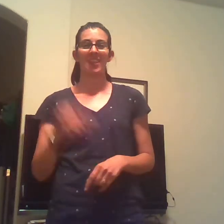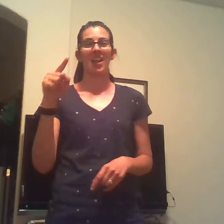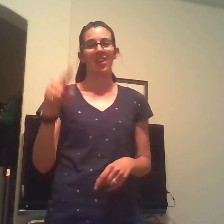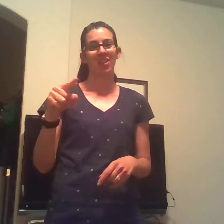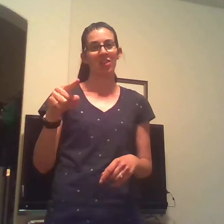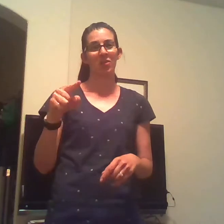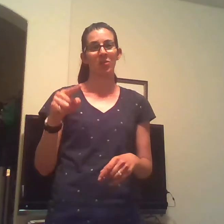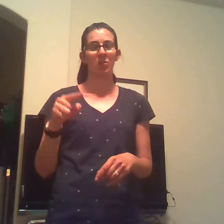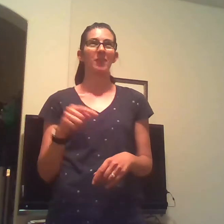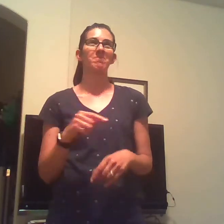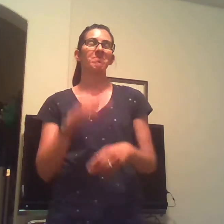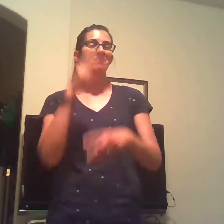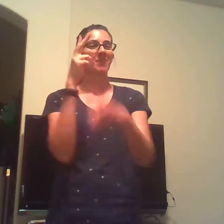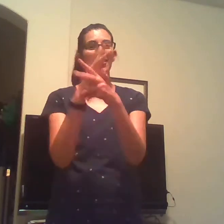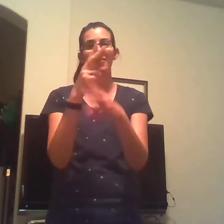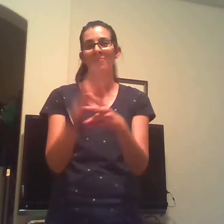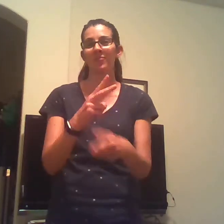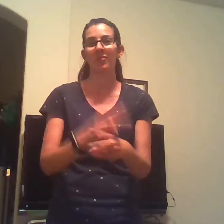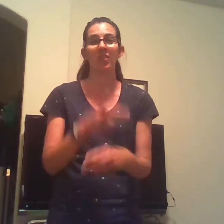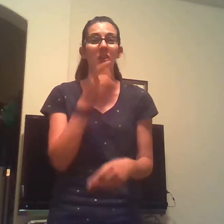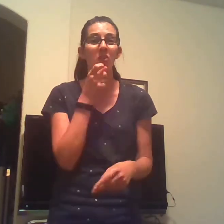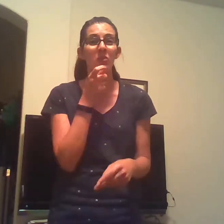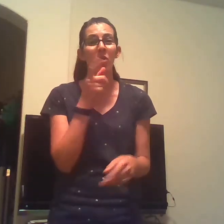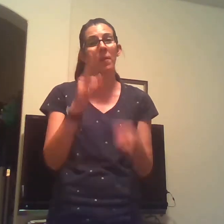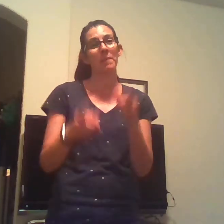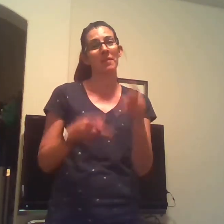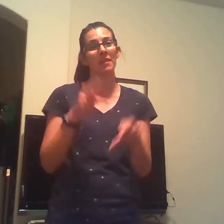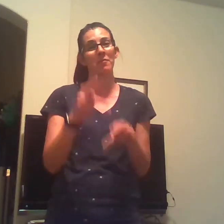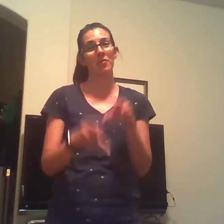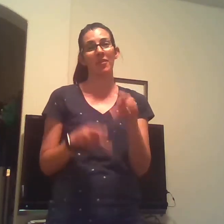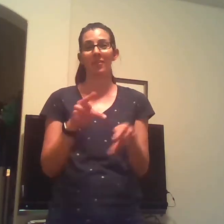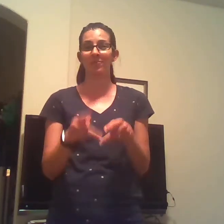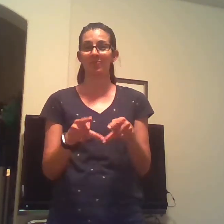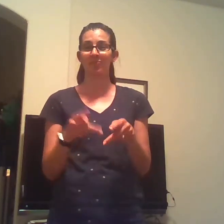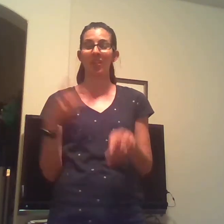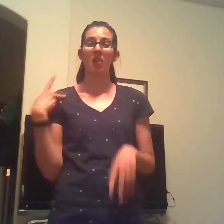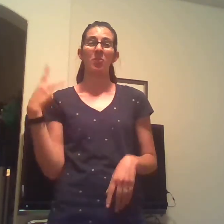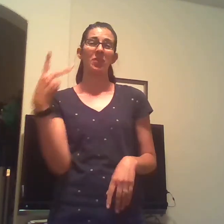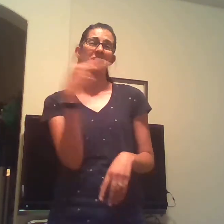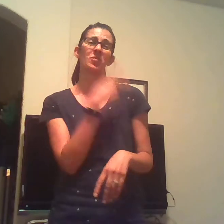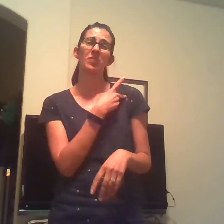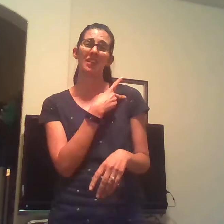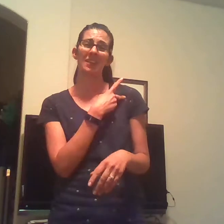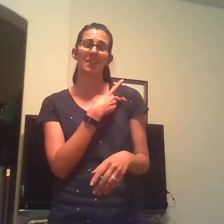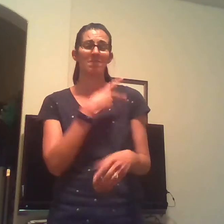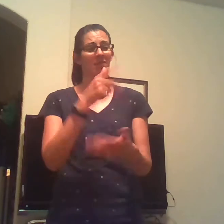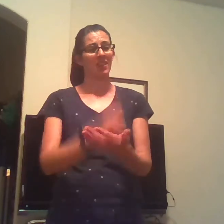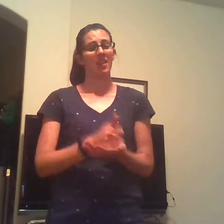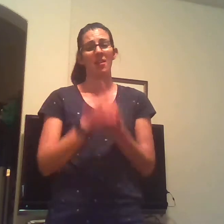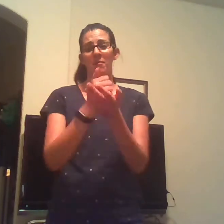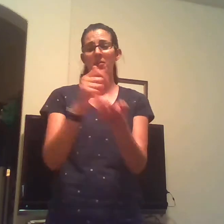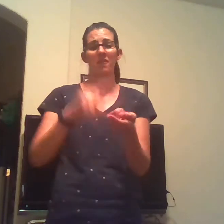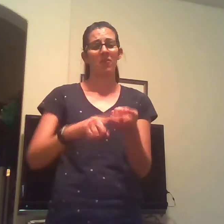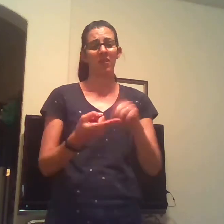Find out what we're made of when we are called to help our friends in need.